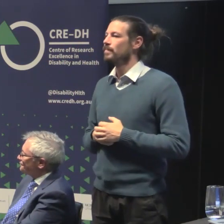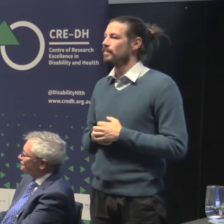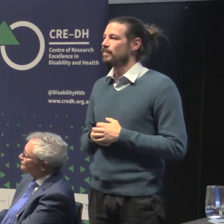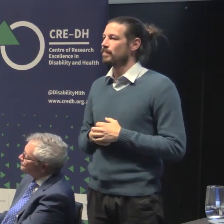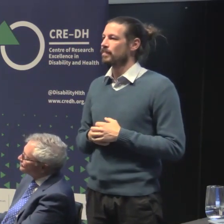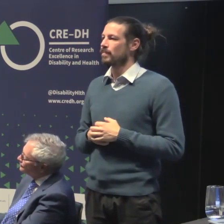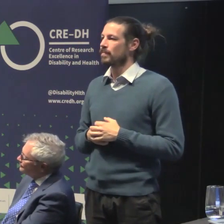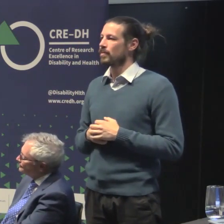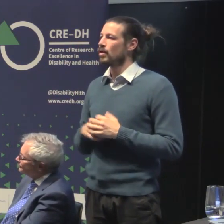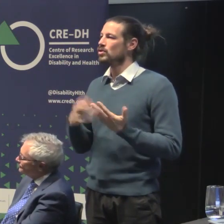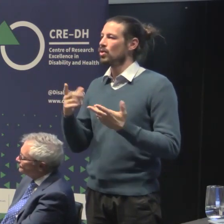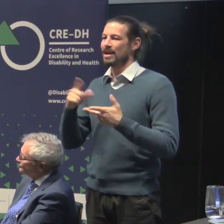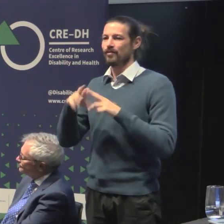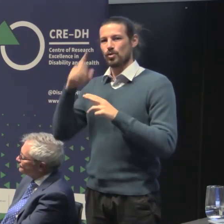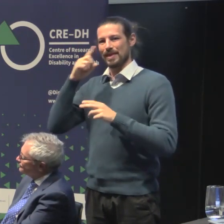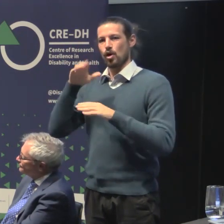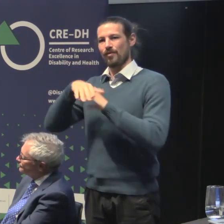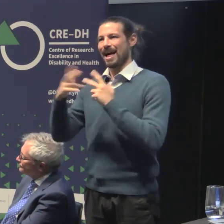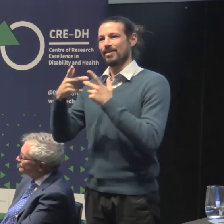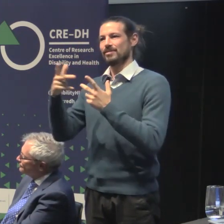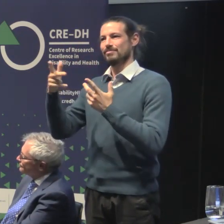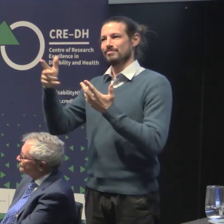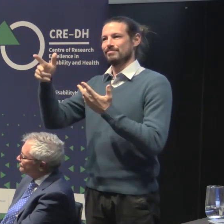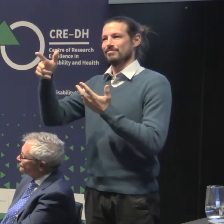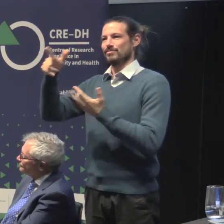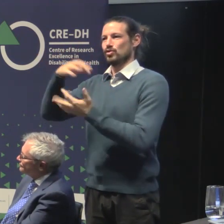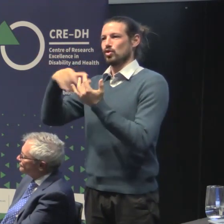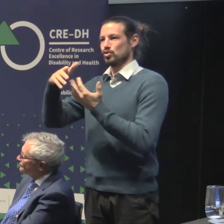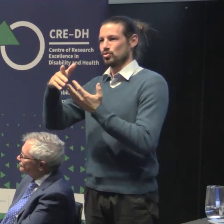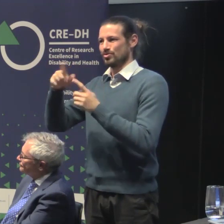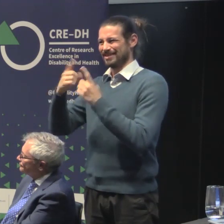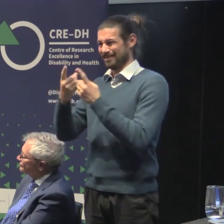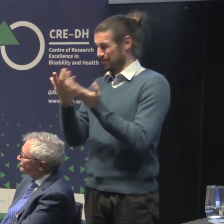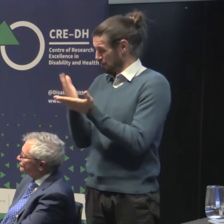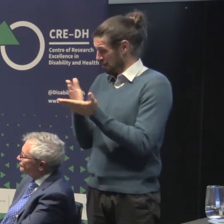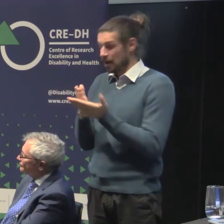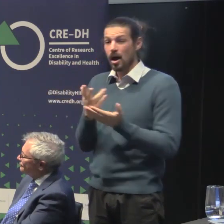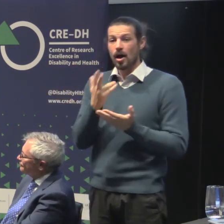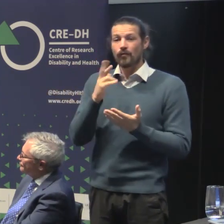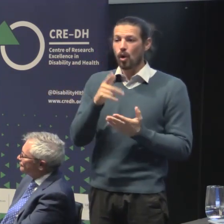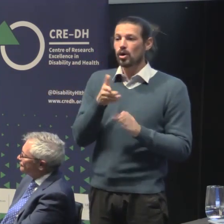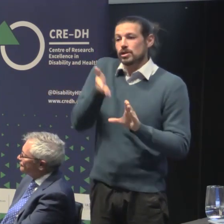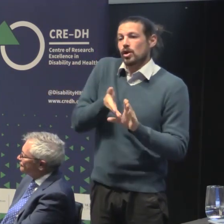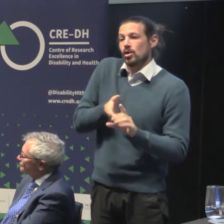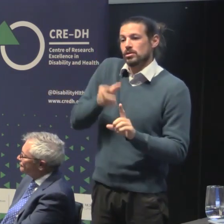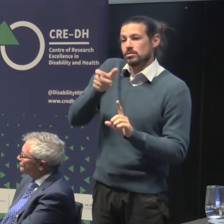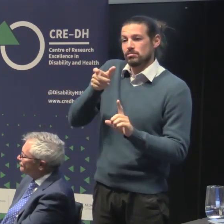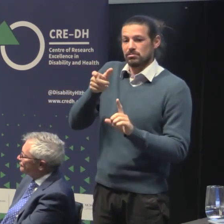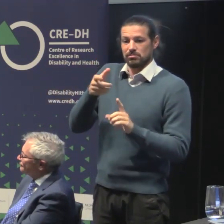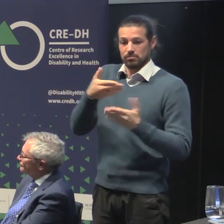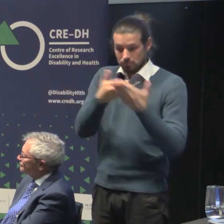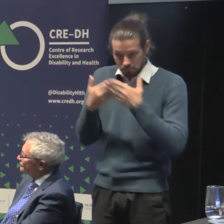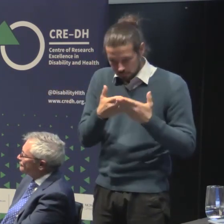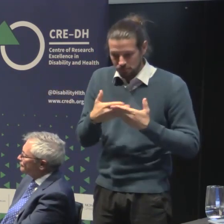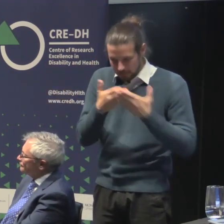social practice, if you want to be a psychologist, you have to wait 5 years before you meet a client.